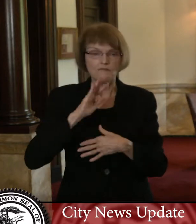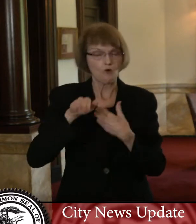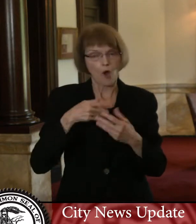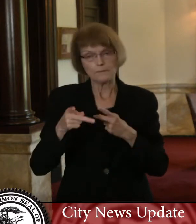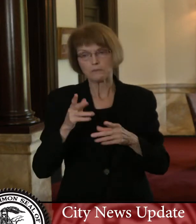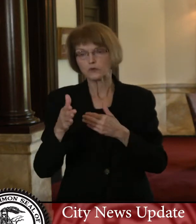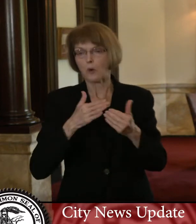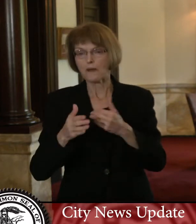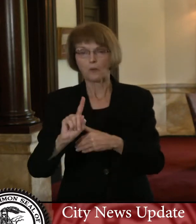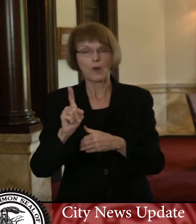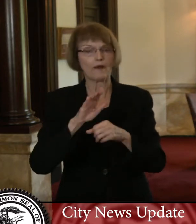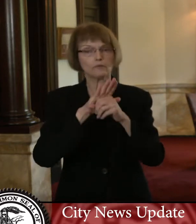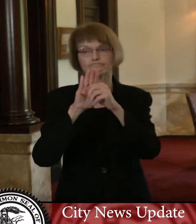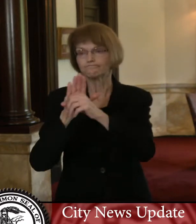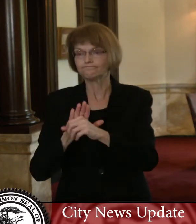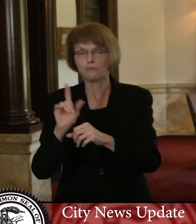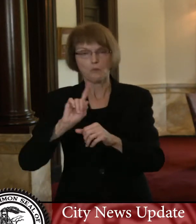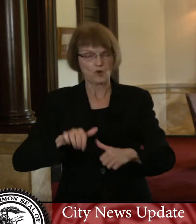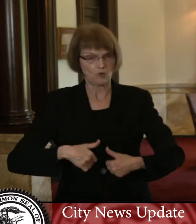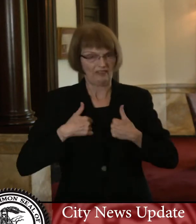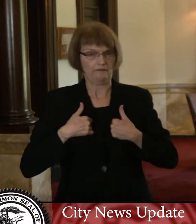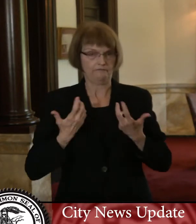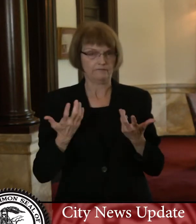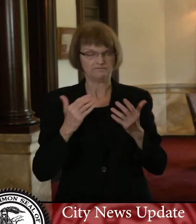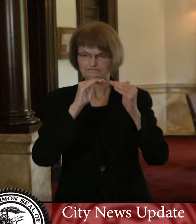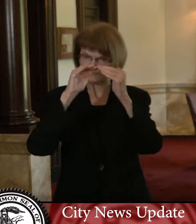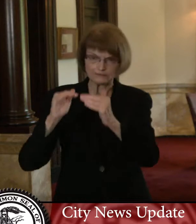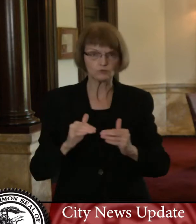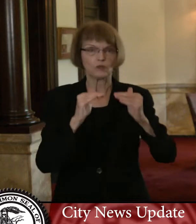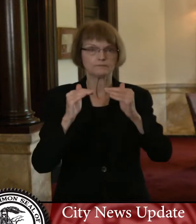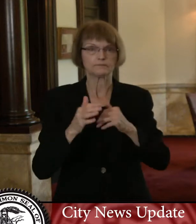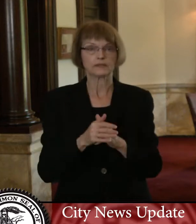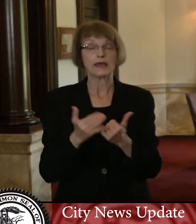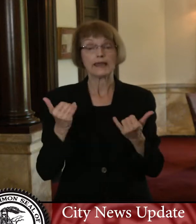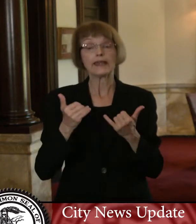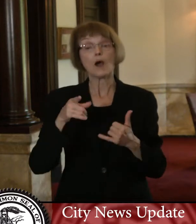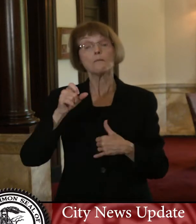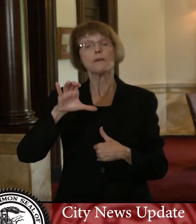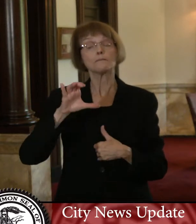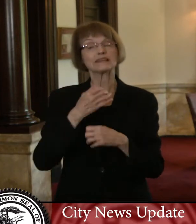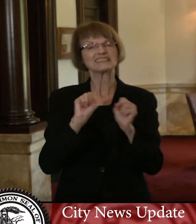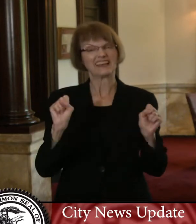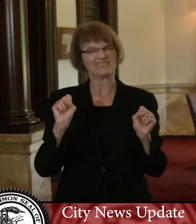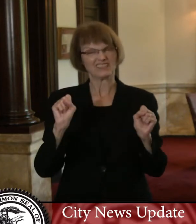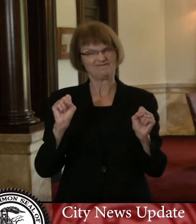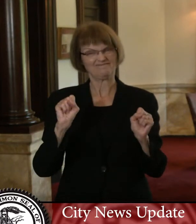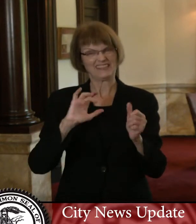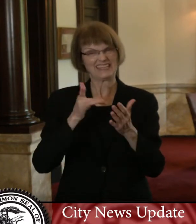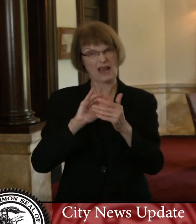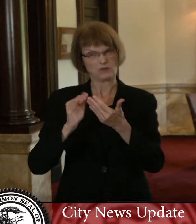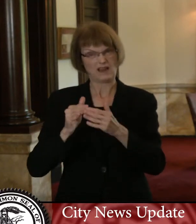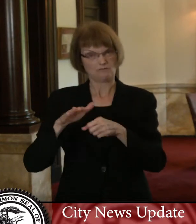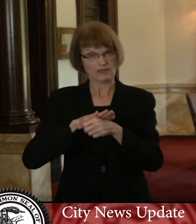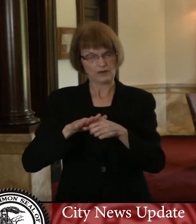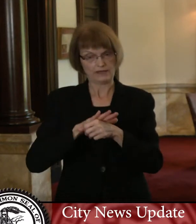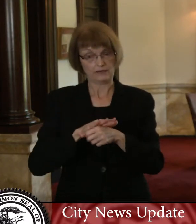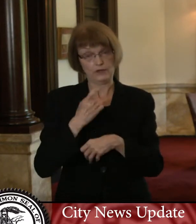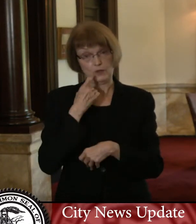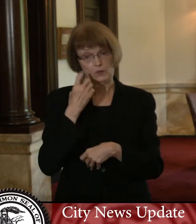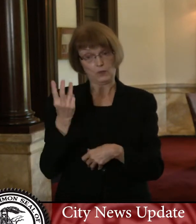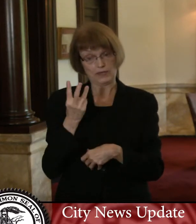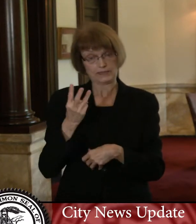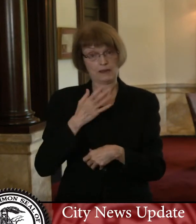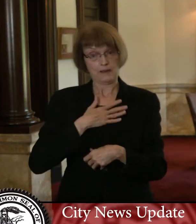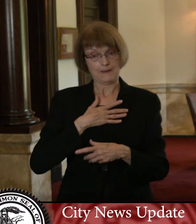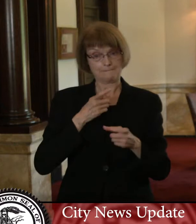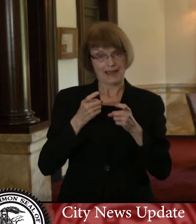code or your neighborhood. Let's talk for a moment about public safety downtown. On Wednesday, my administration